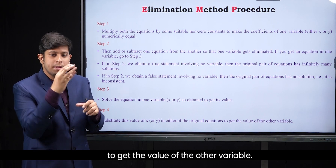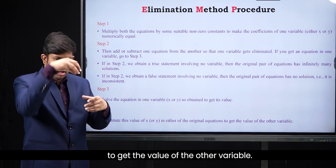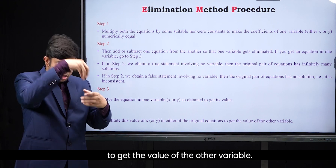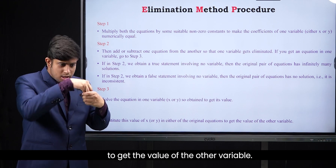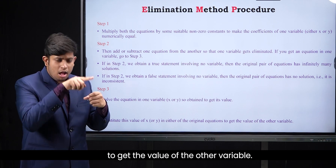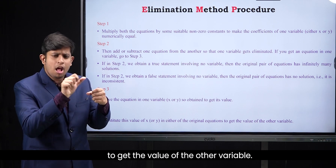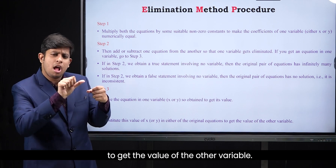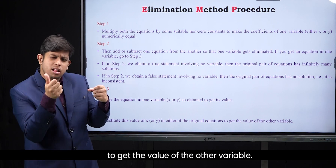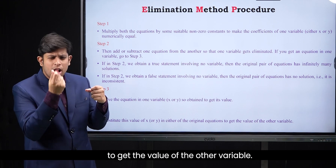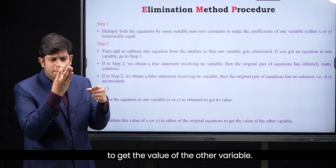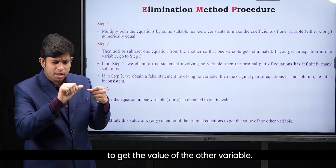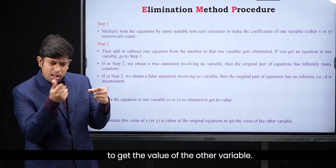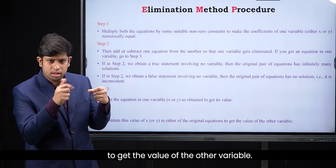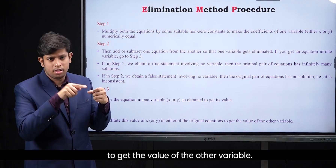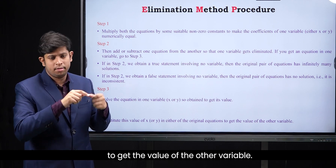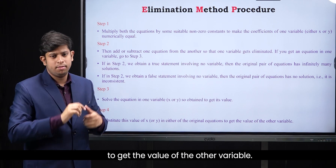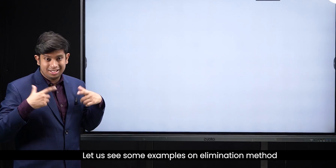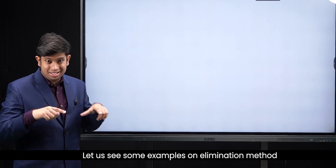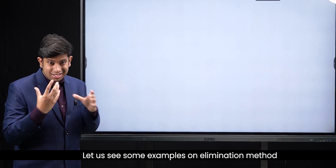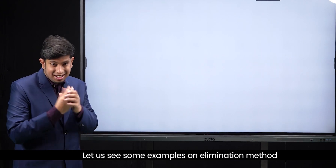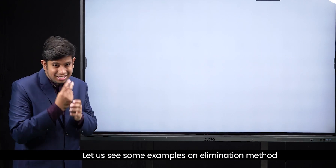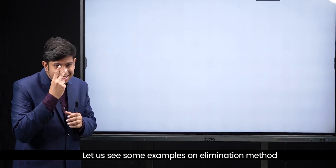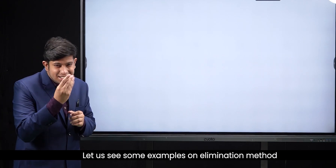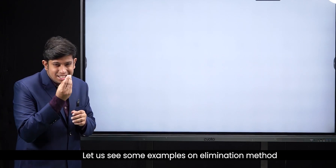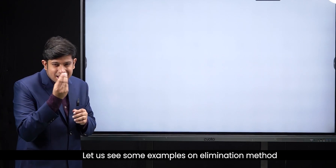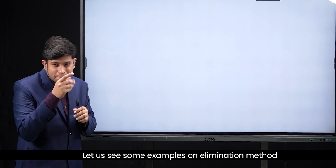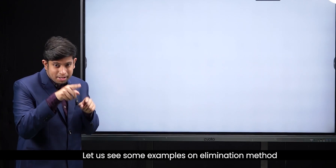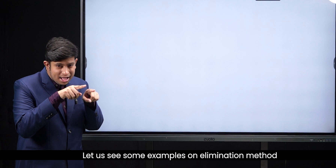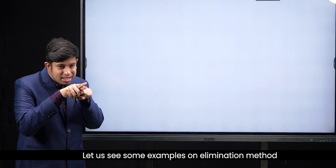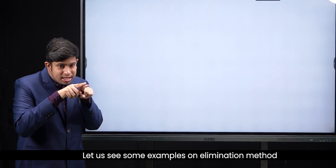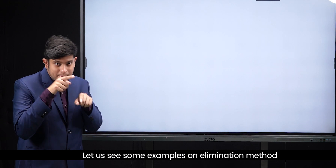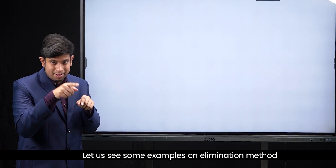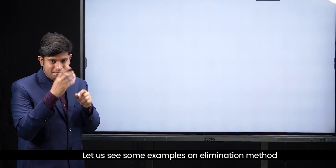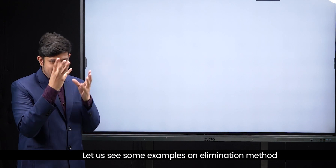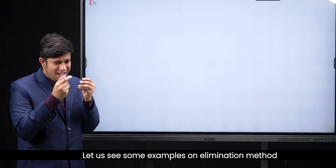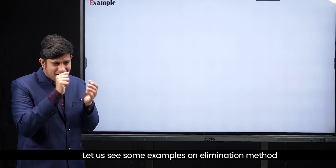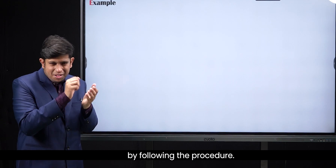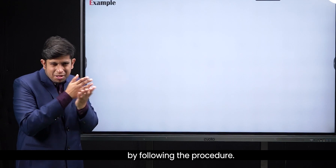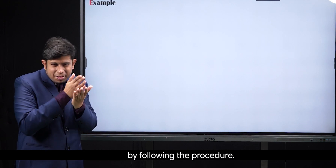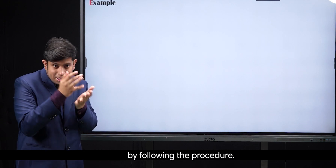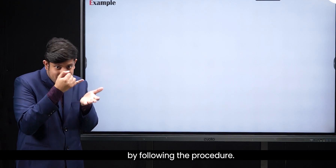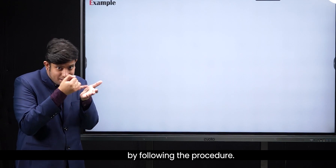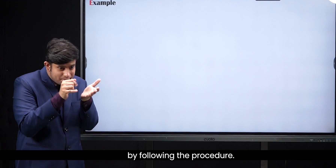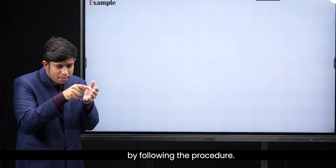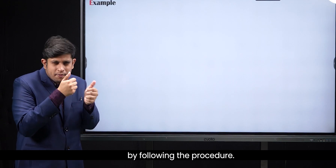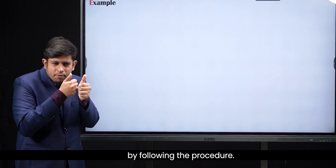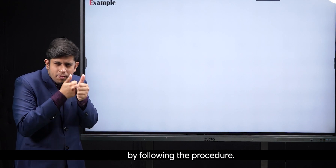the other variable. Let us see some examples on elimination method by following the procedure.